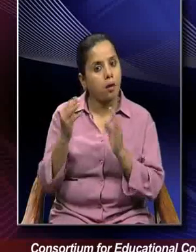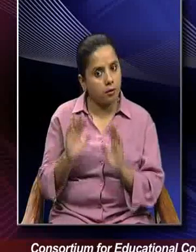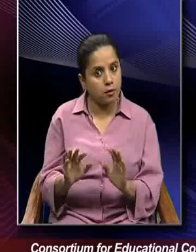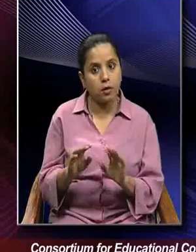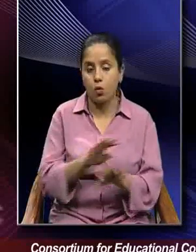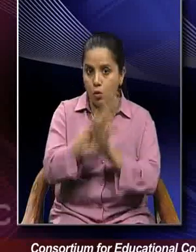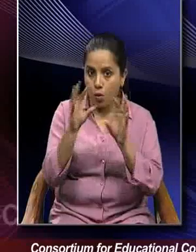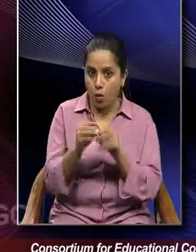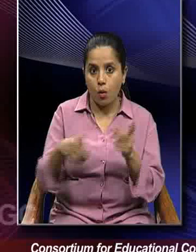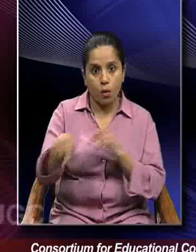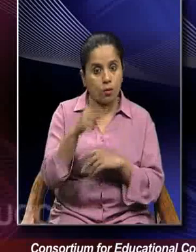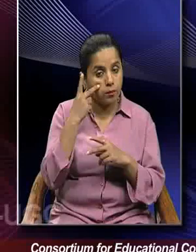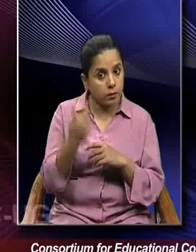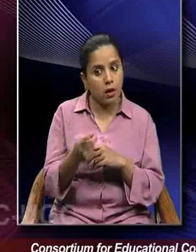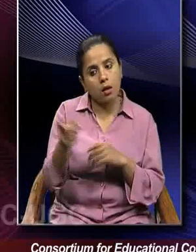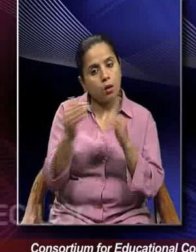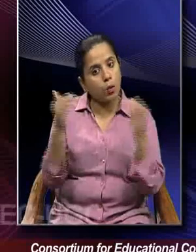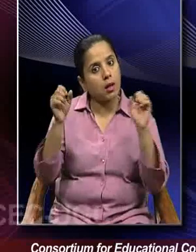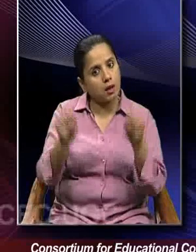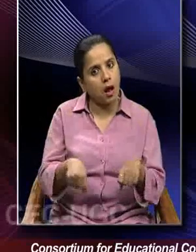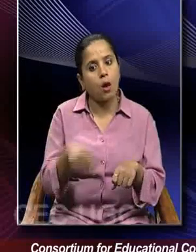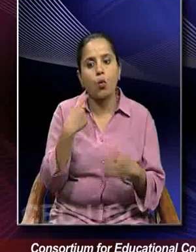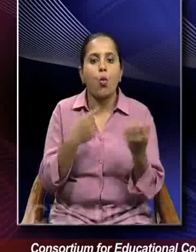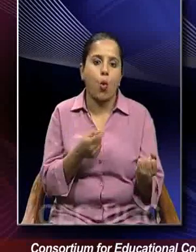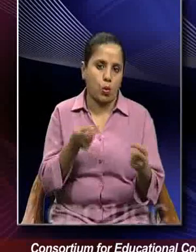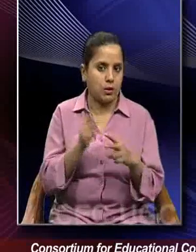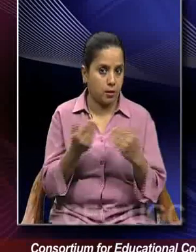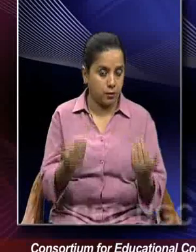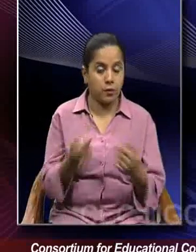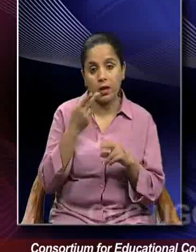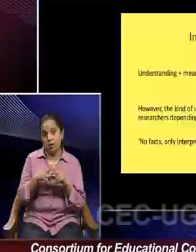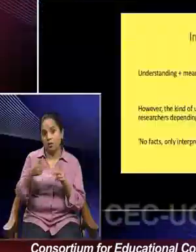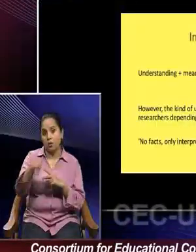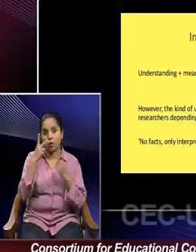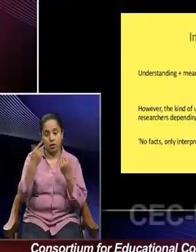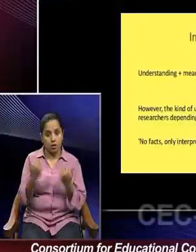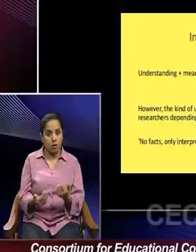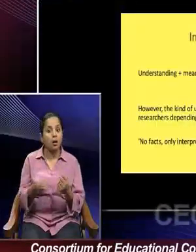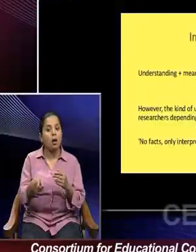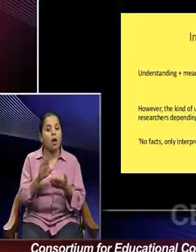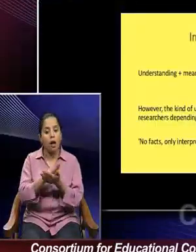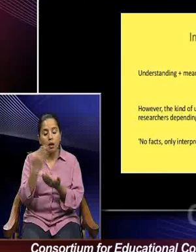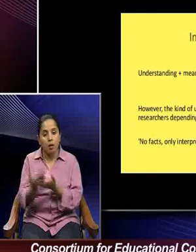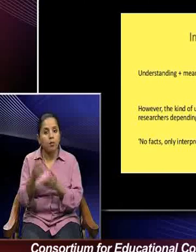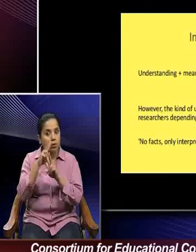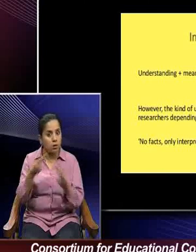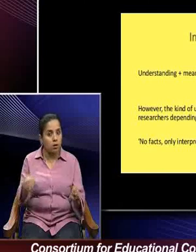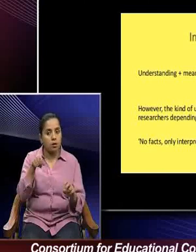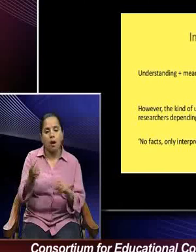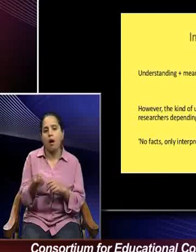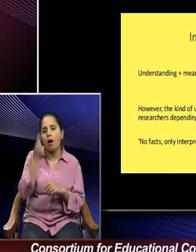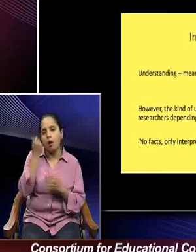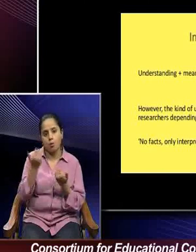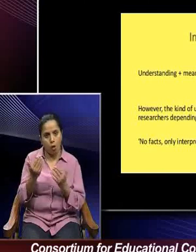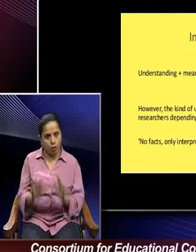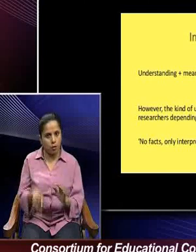are equally valid for those who hold them. So if we look at interpretive research, we see that it is about understanding